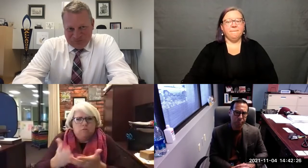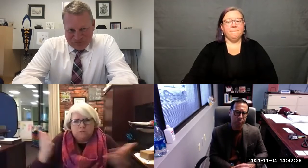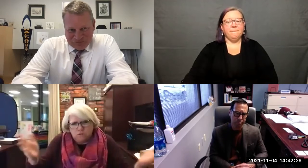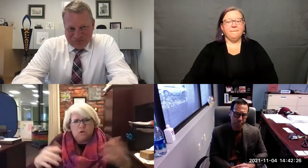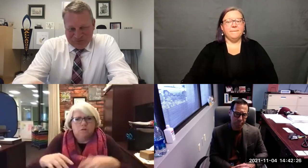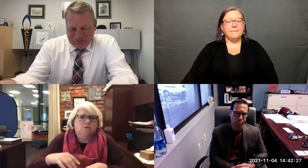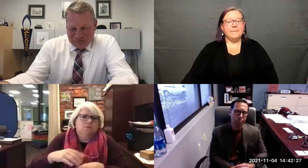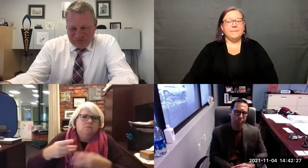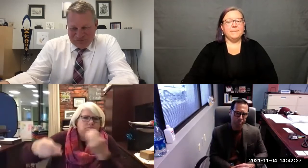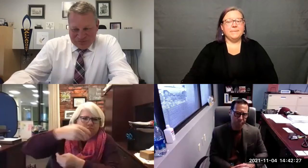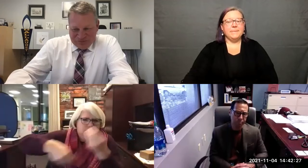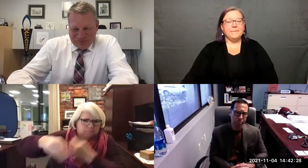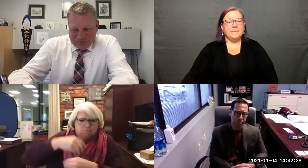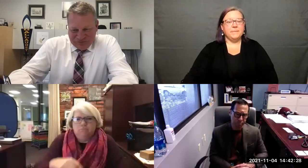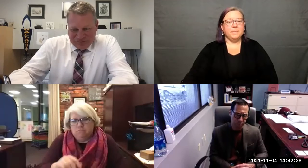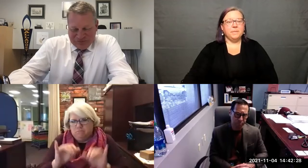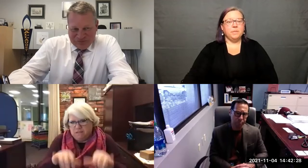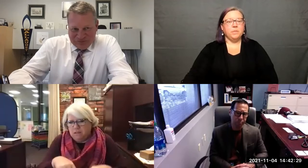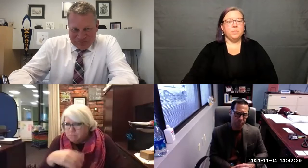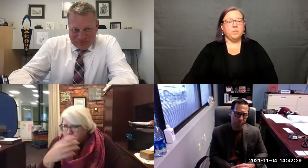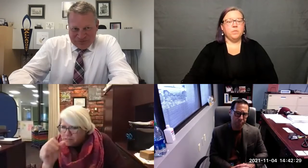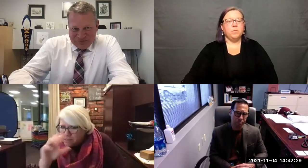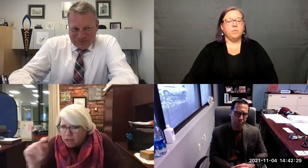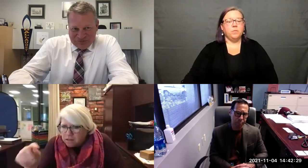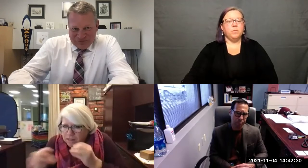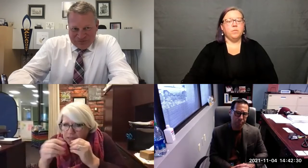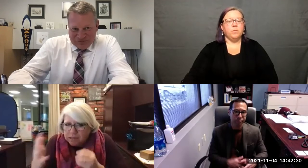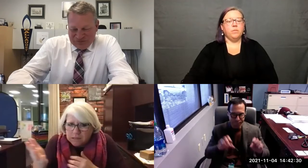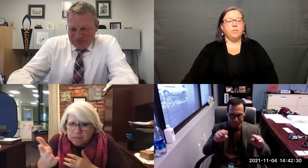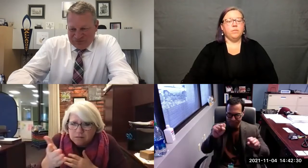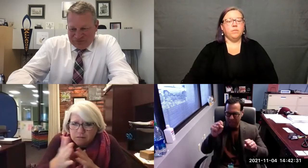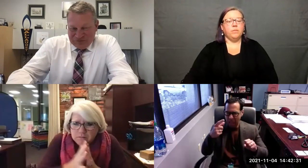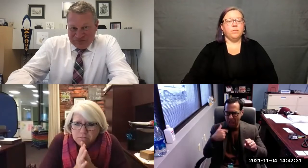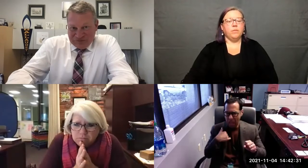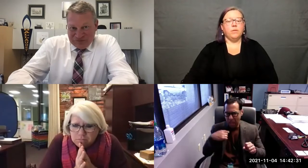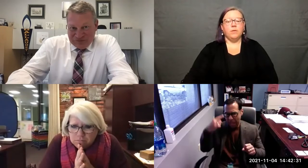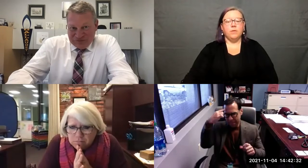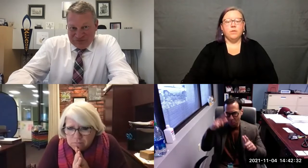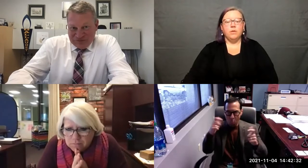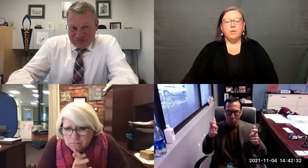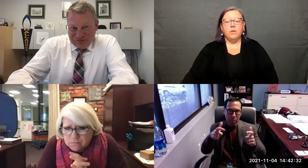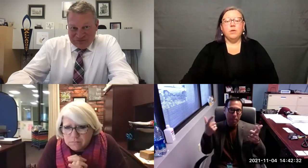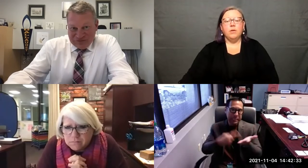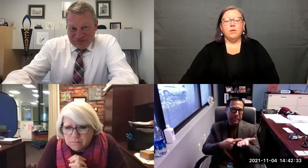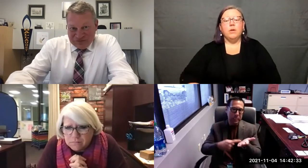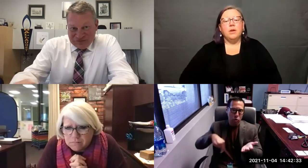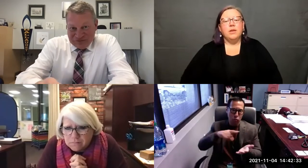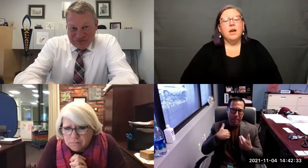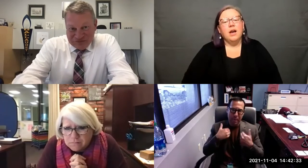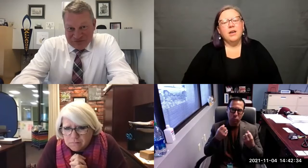by state. For sharing resources, also using CEASD as a place for sharing resources. Scott? Yeah, I think